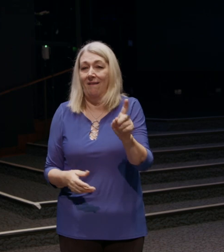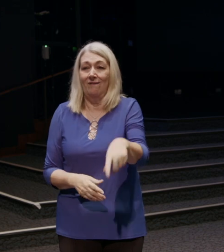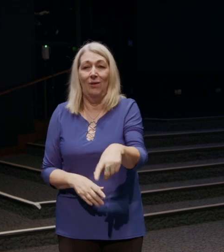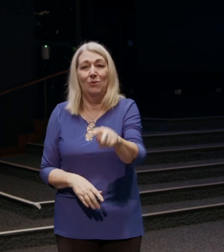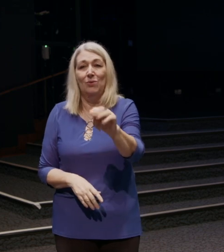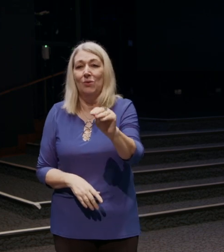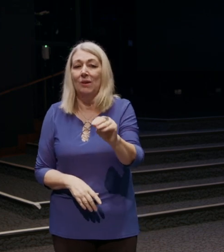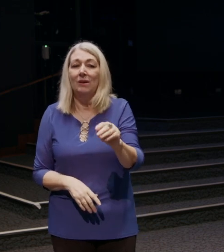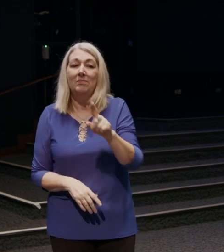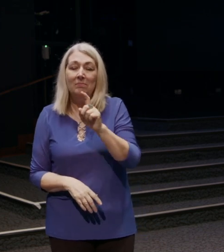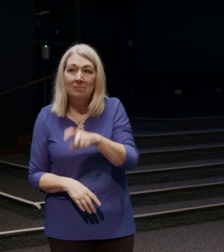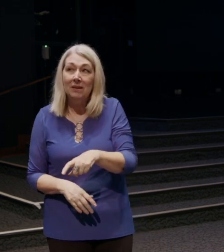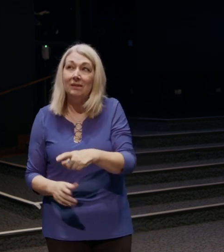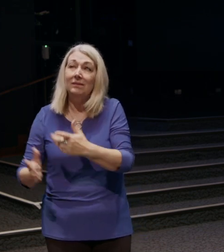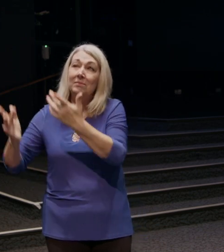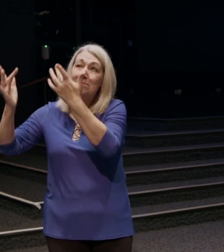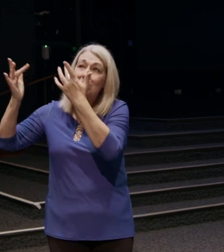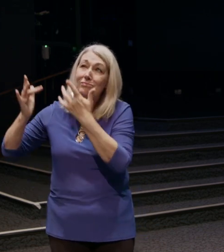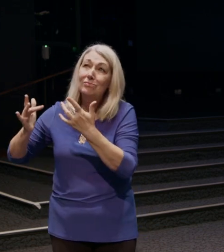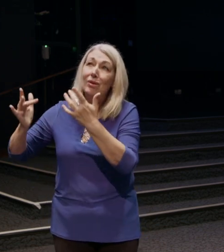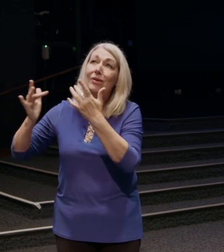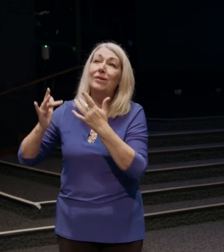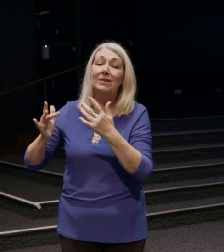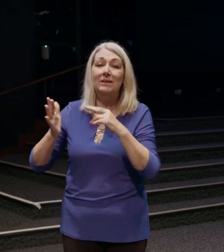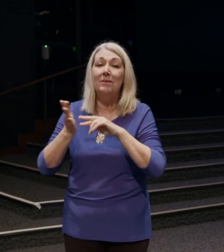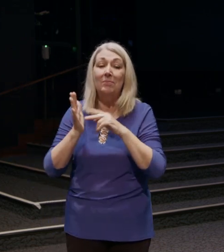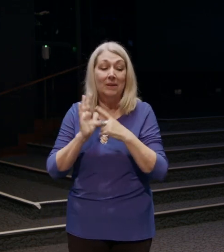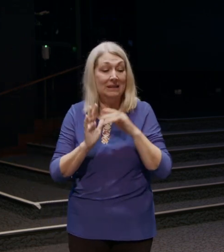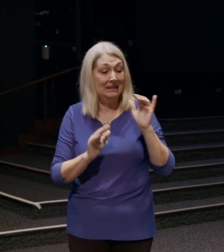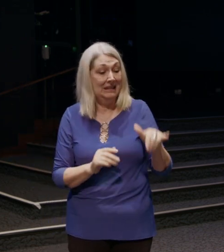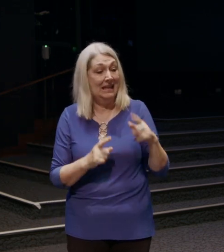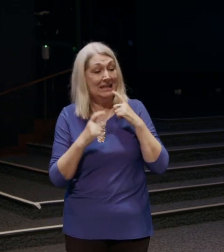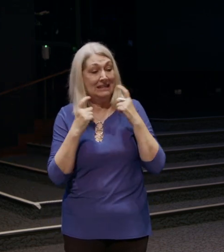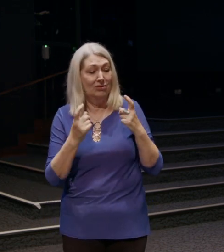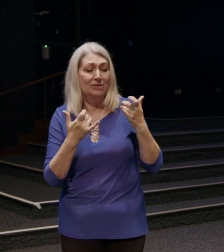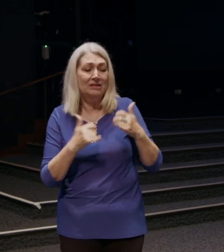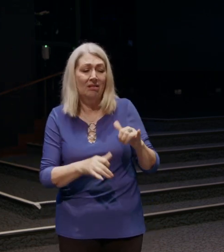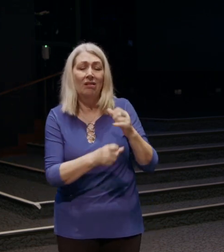Mercy compels that a sinner be loved.